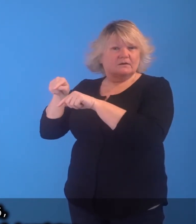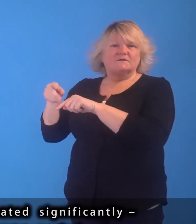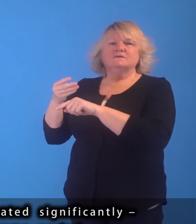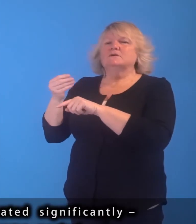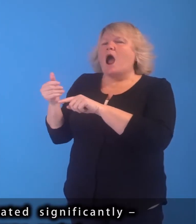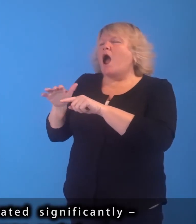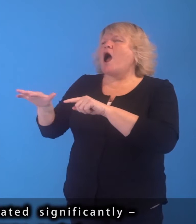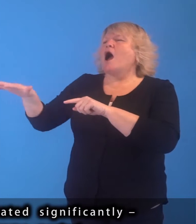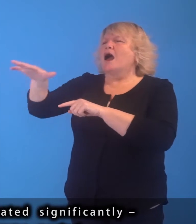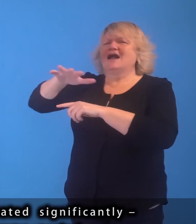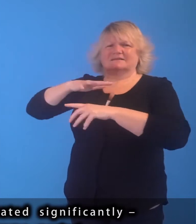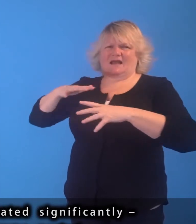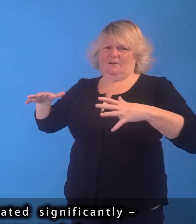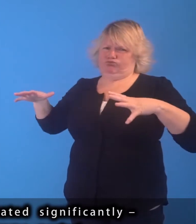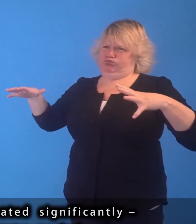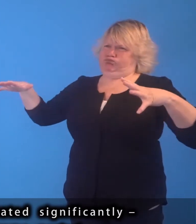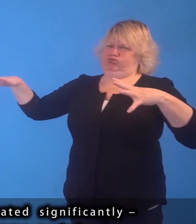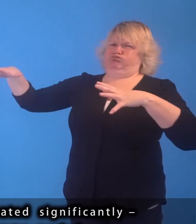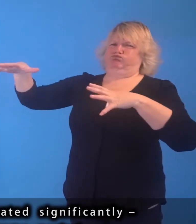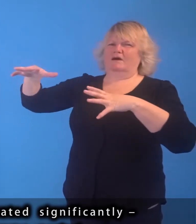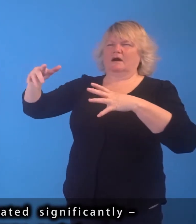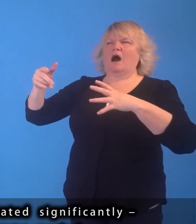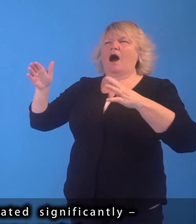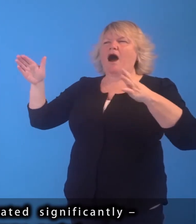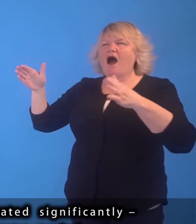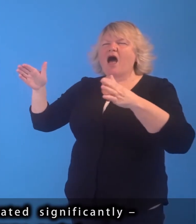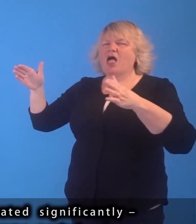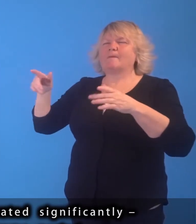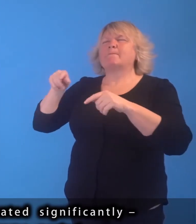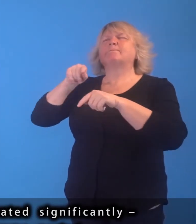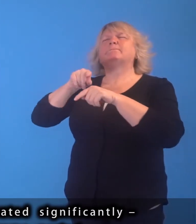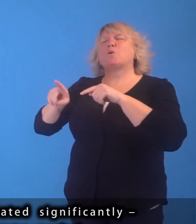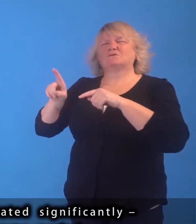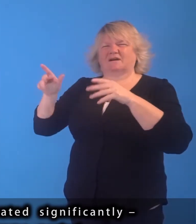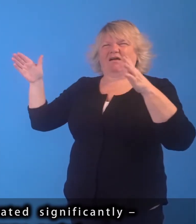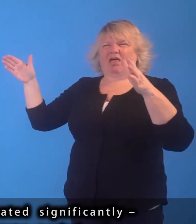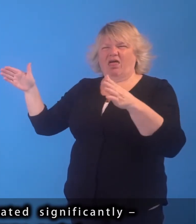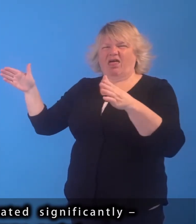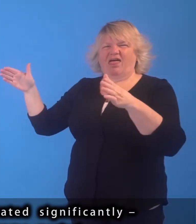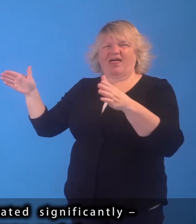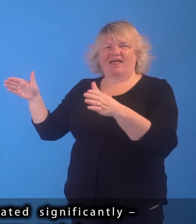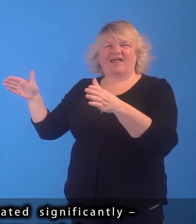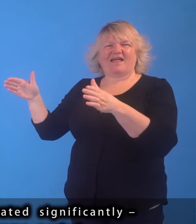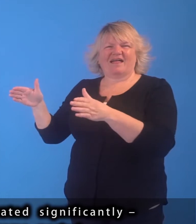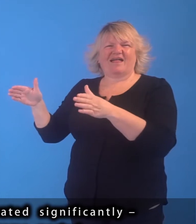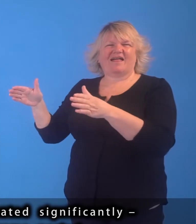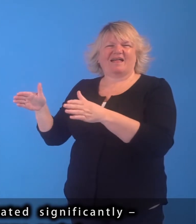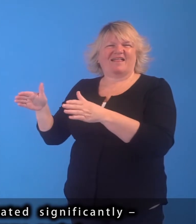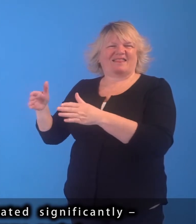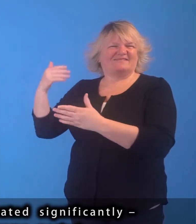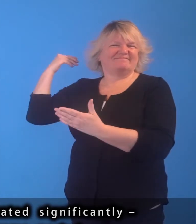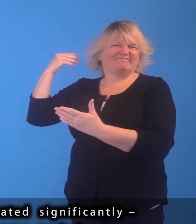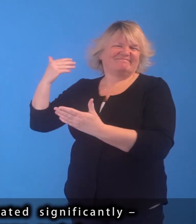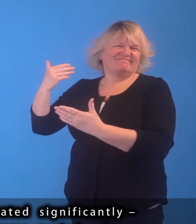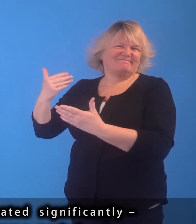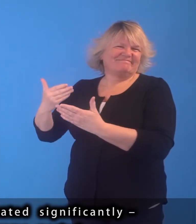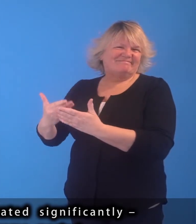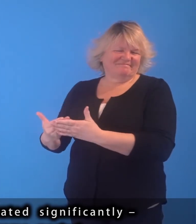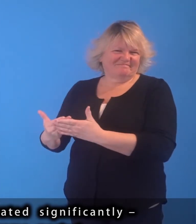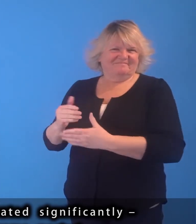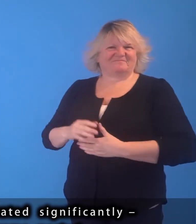Lauriston, and the size of the estate has fluctuated significantly, mostly downwards, over that same period.